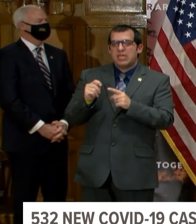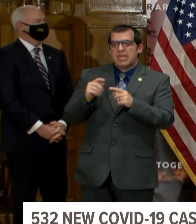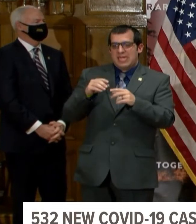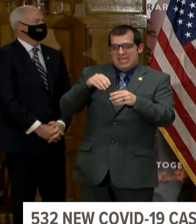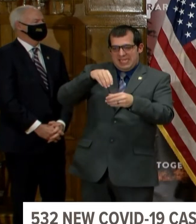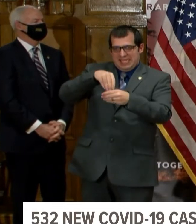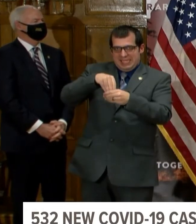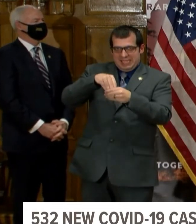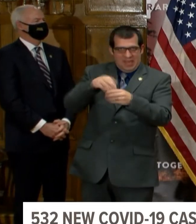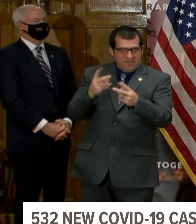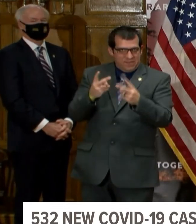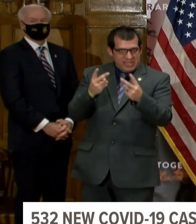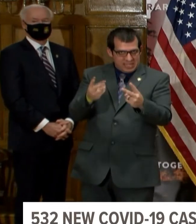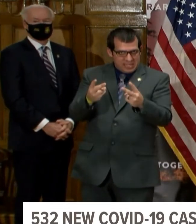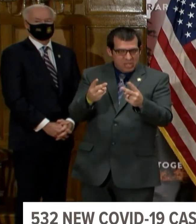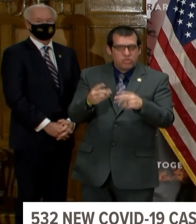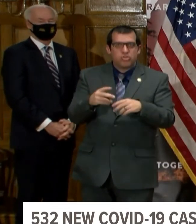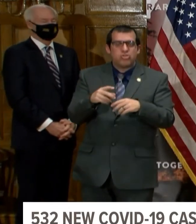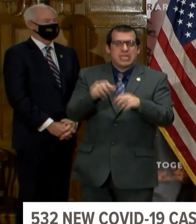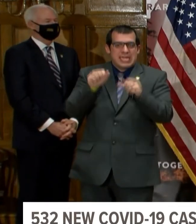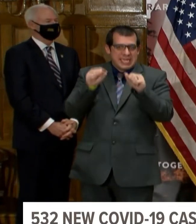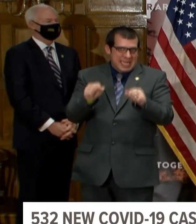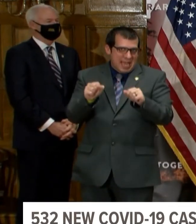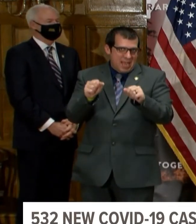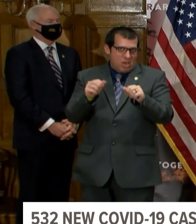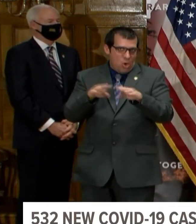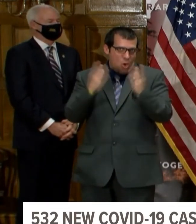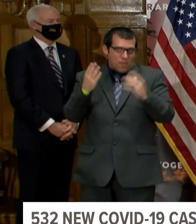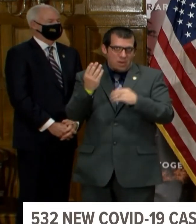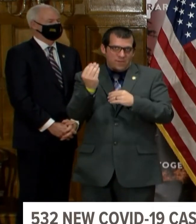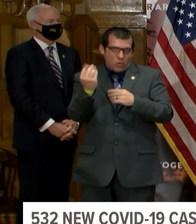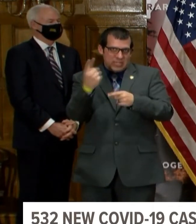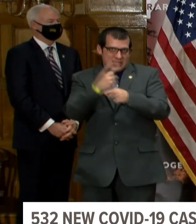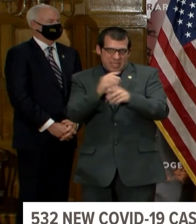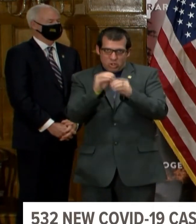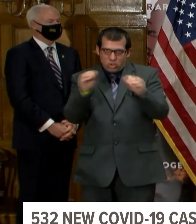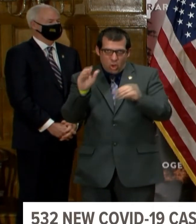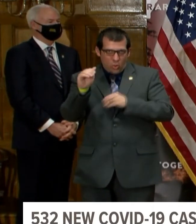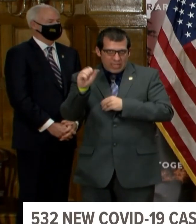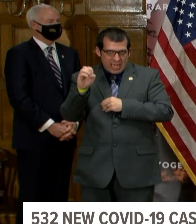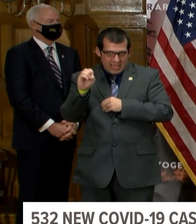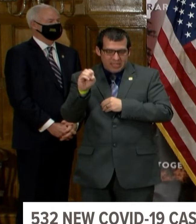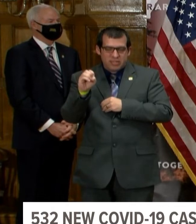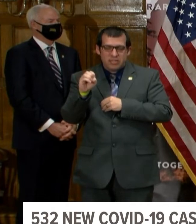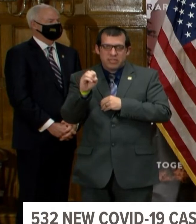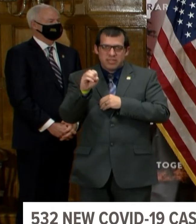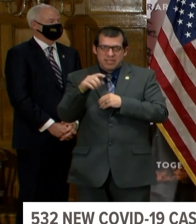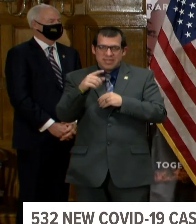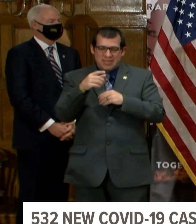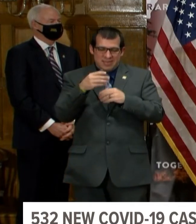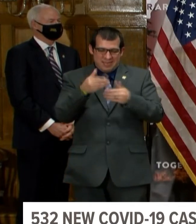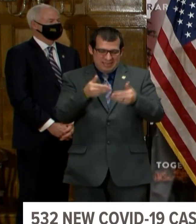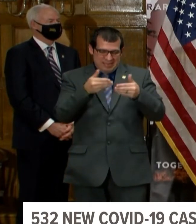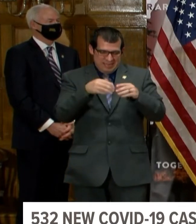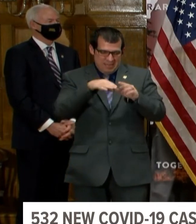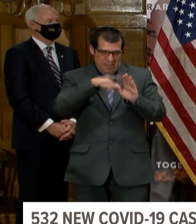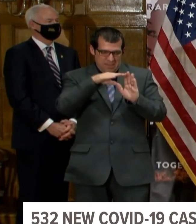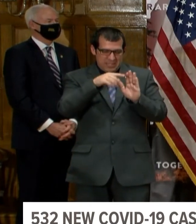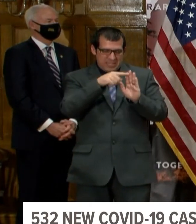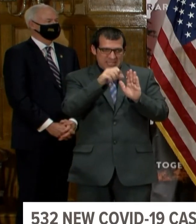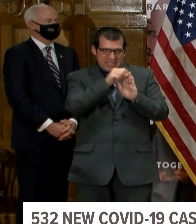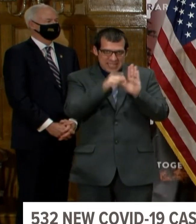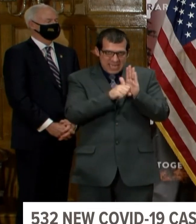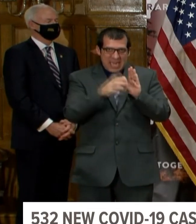indoor visitation, to happen at 14 days with no cases. Above that, it talks about how states and facilities